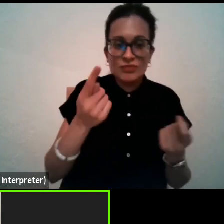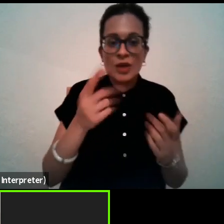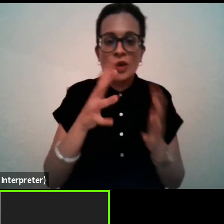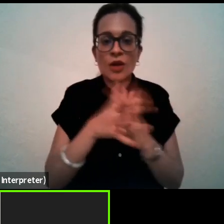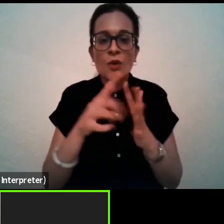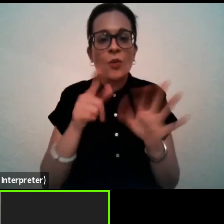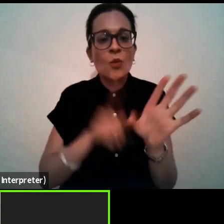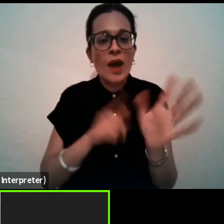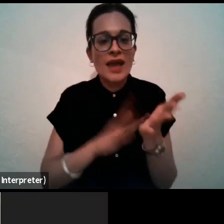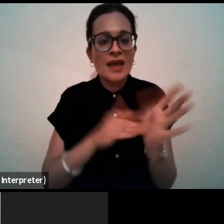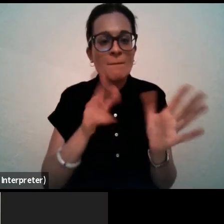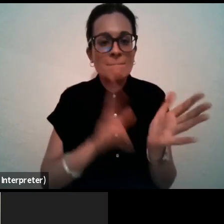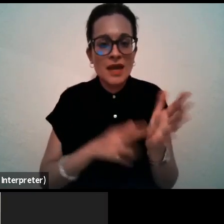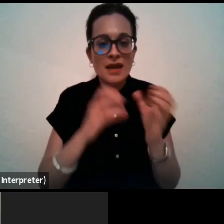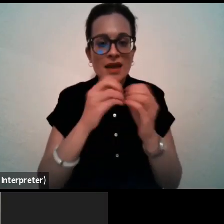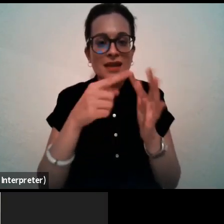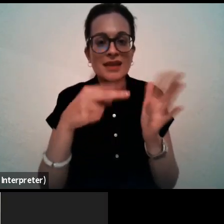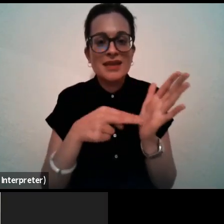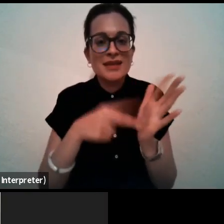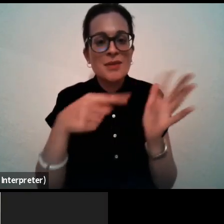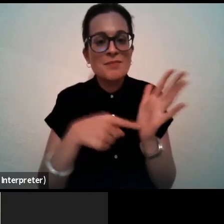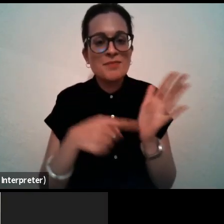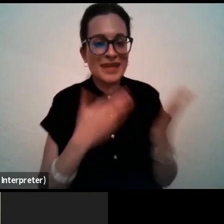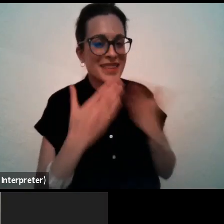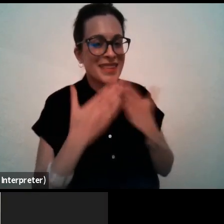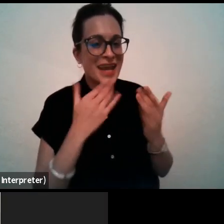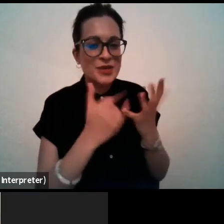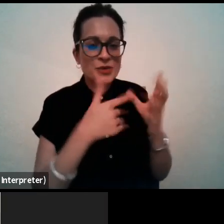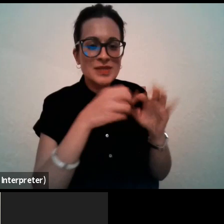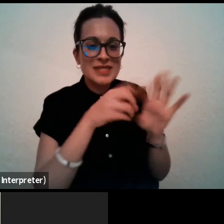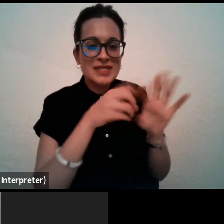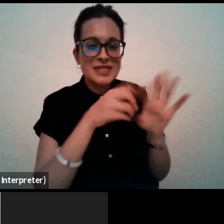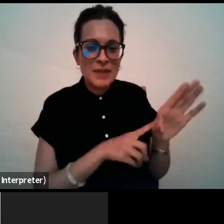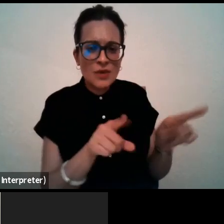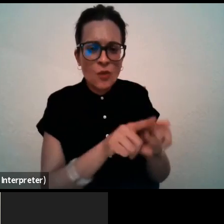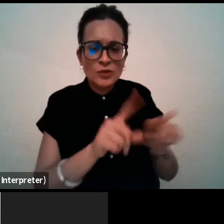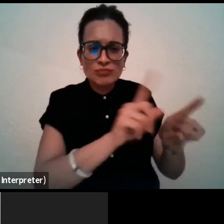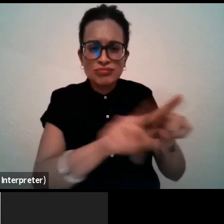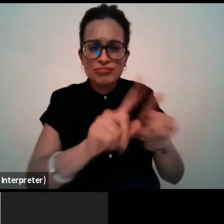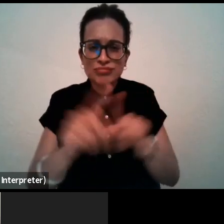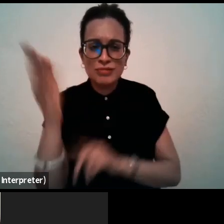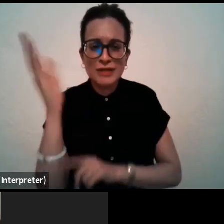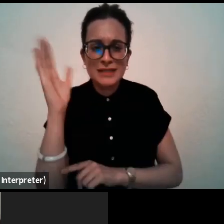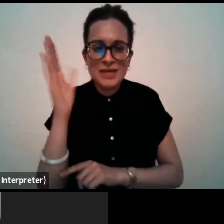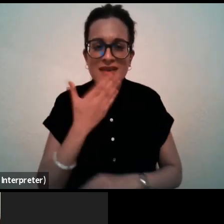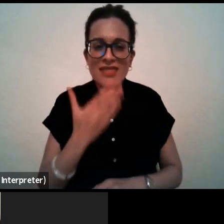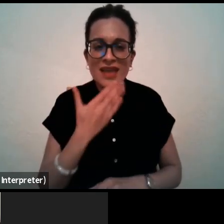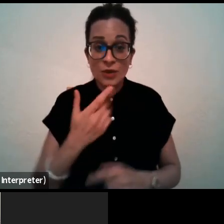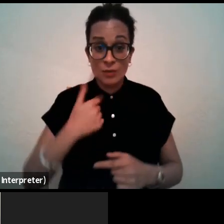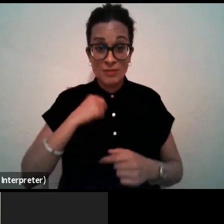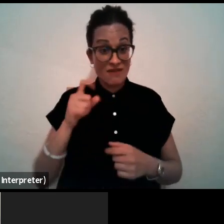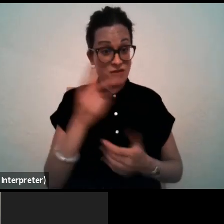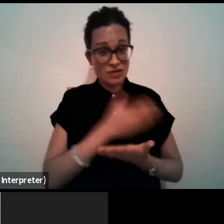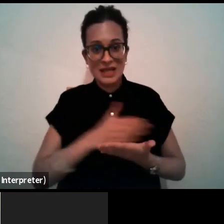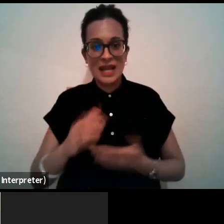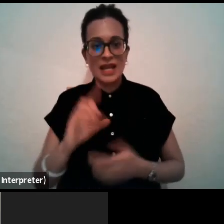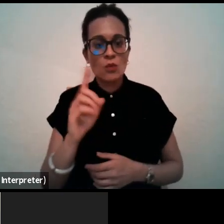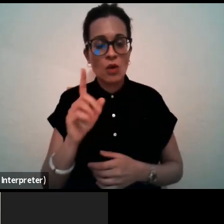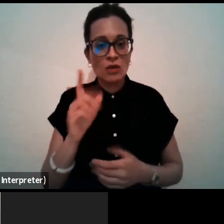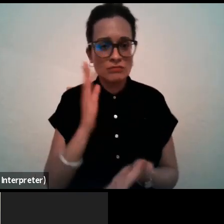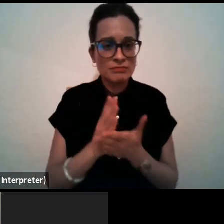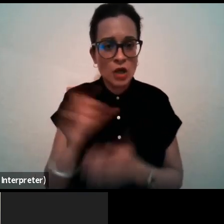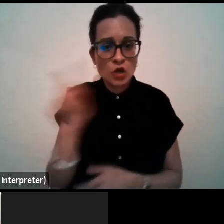Bennett. Thank you, Sabi, and thank you for all the other speakers. But what I want to make clear is the real question we